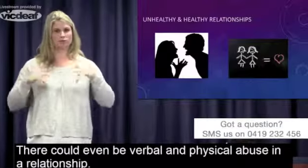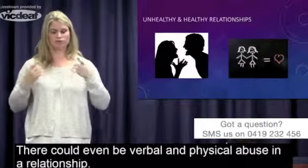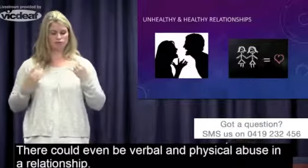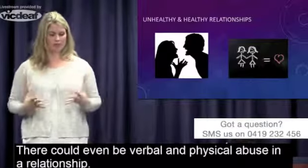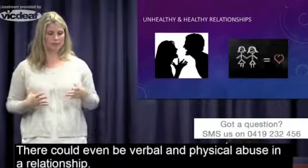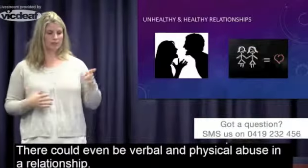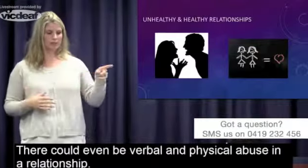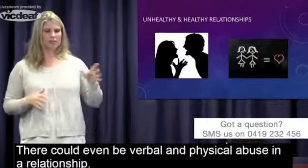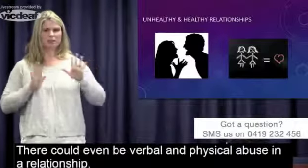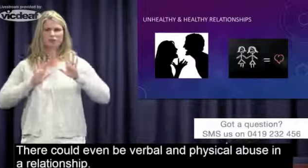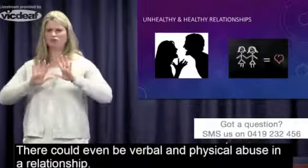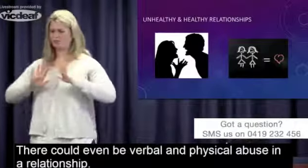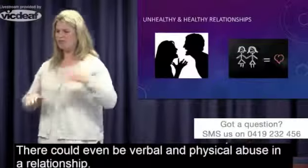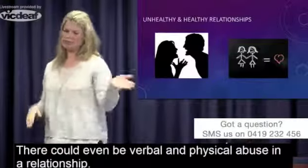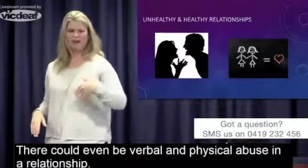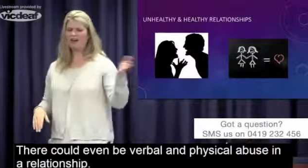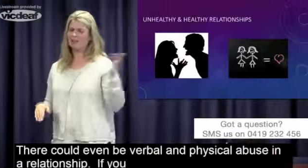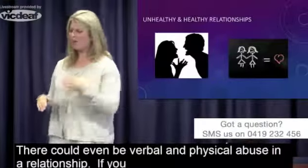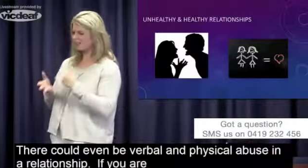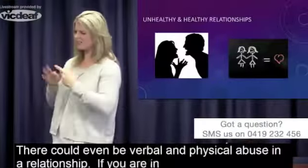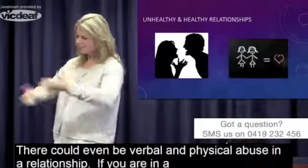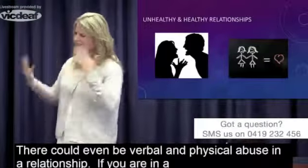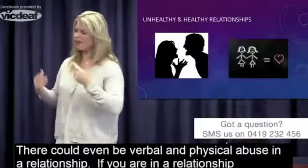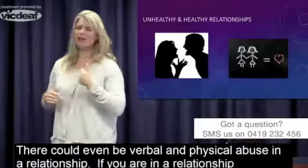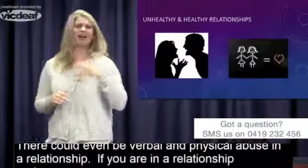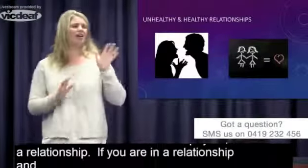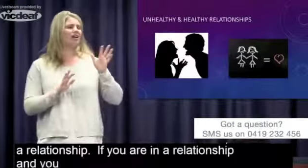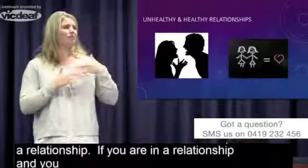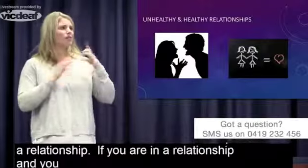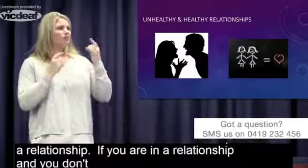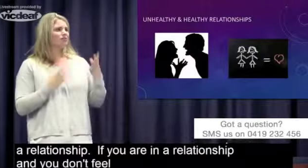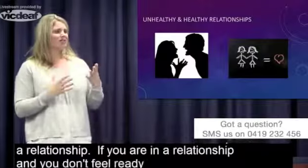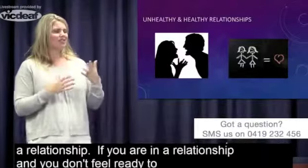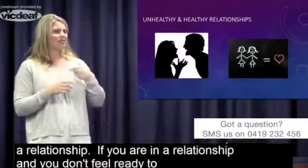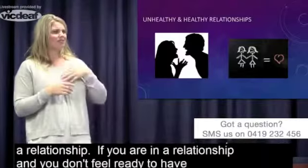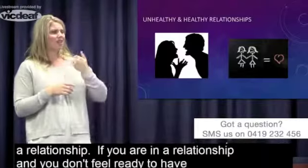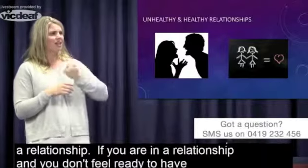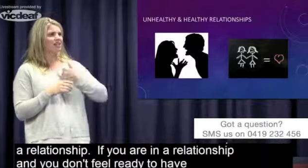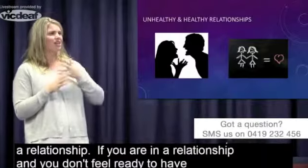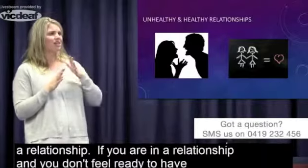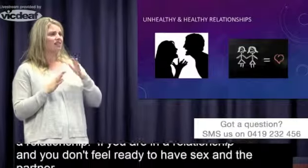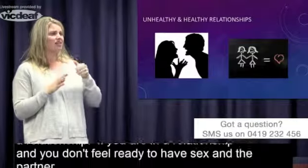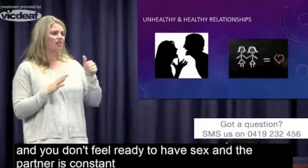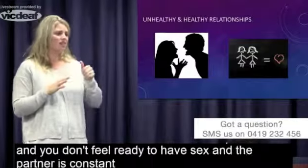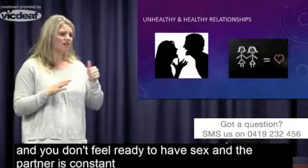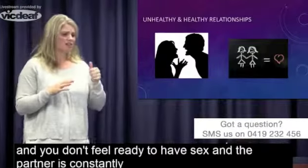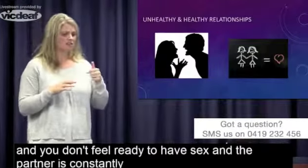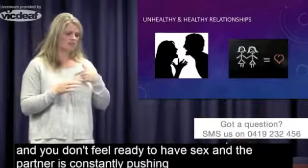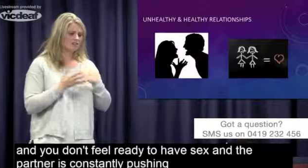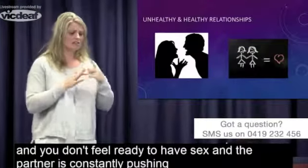If you're in a relationship and you don't feel ready to have sex, and the partner is constantly pushing you and encouraging you to do that, and then